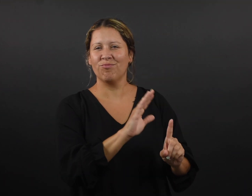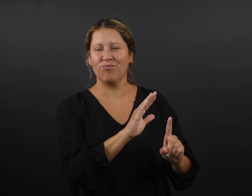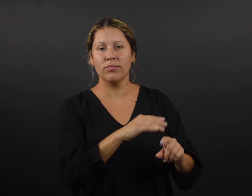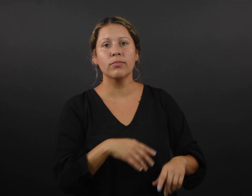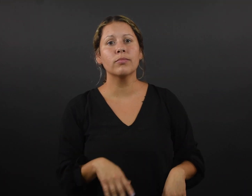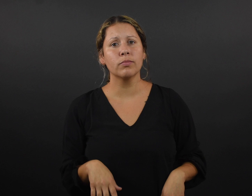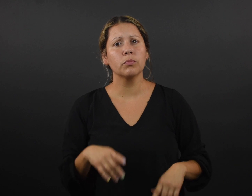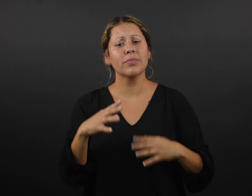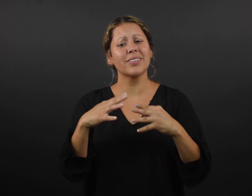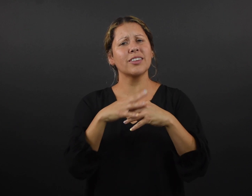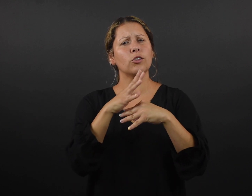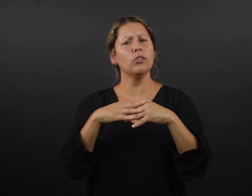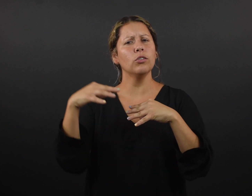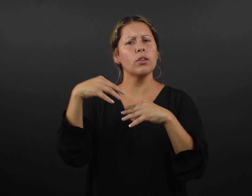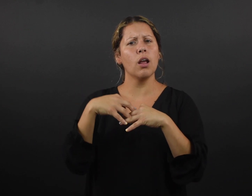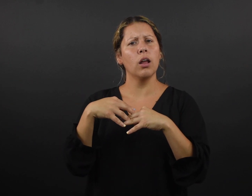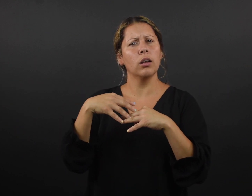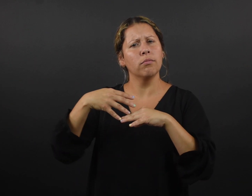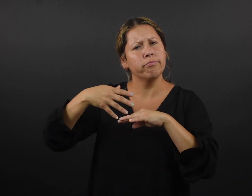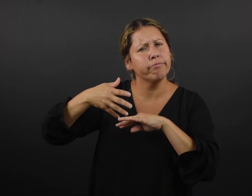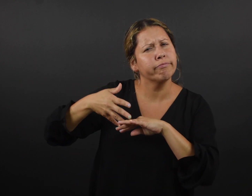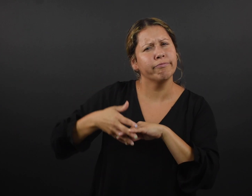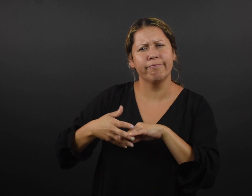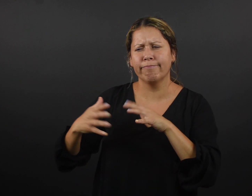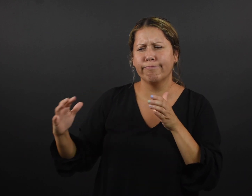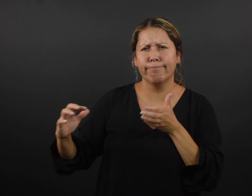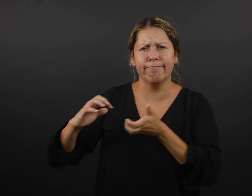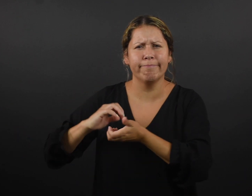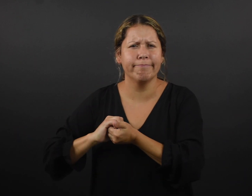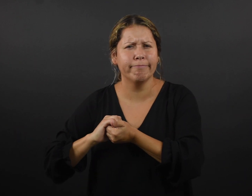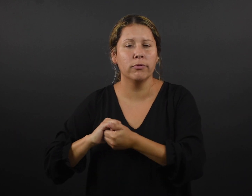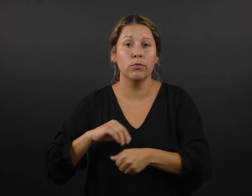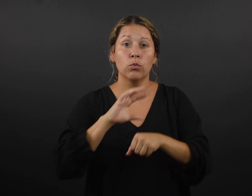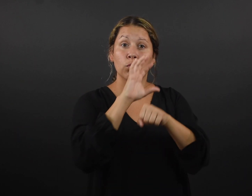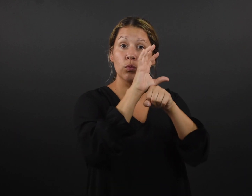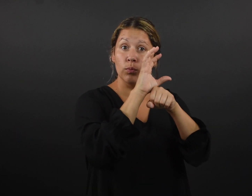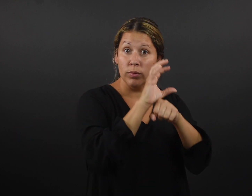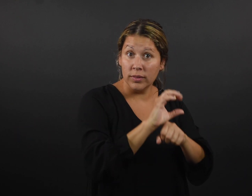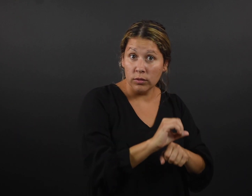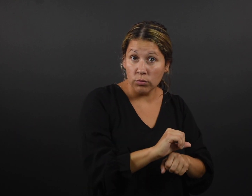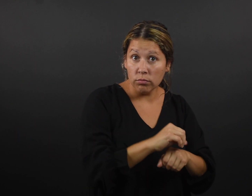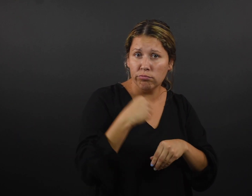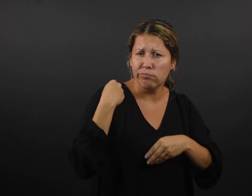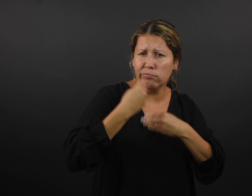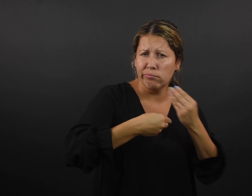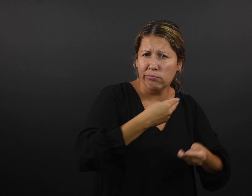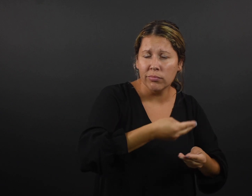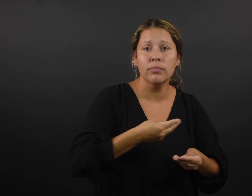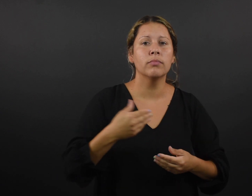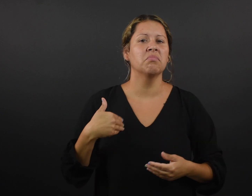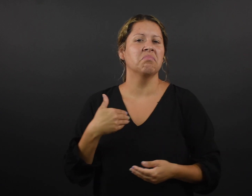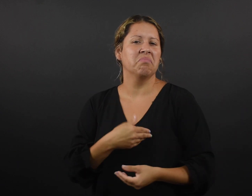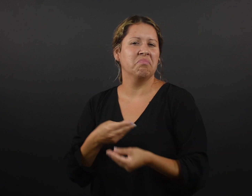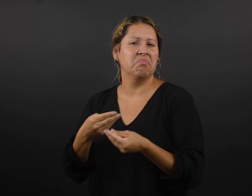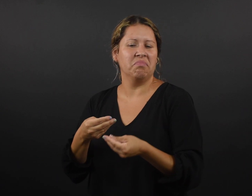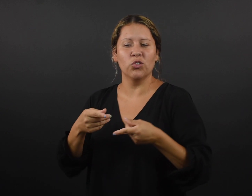COVID-19 Stories: Reconnecting with Indigenous Roots, Tradition and Breastfeeding